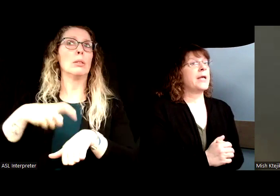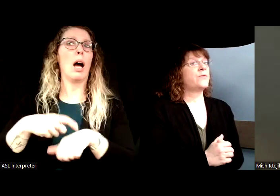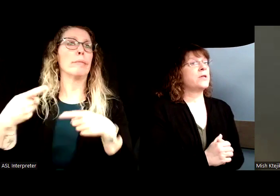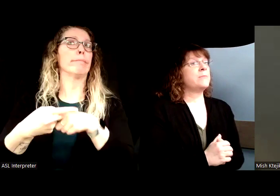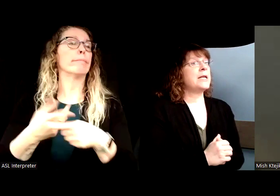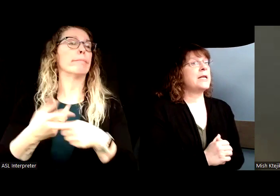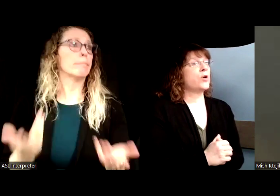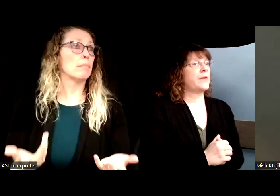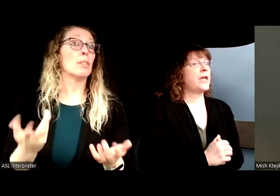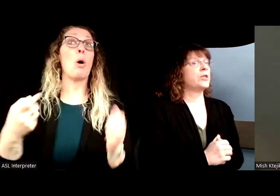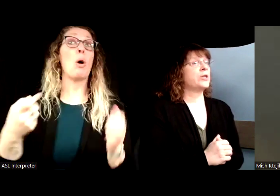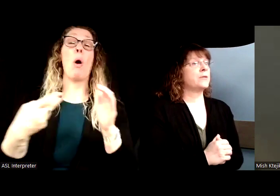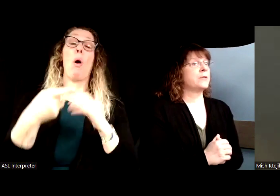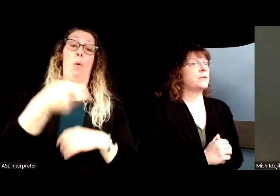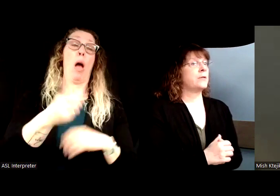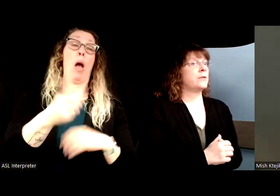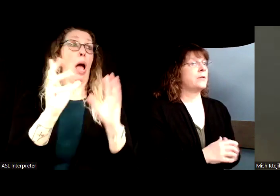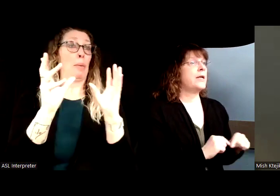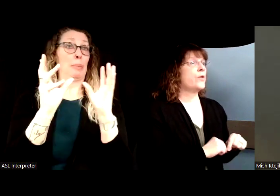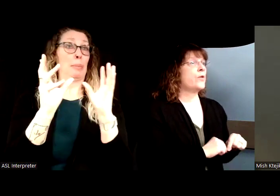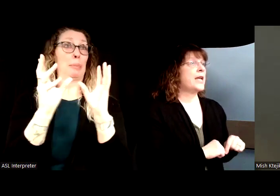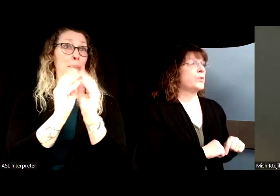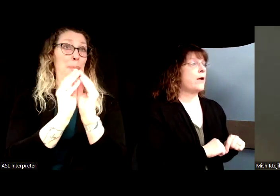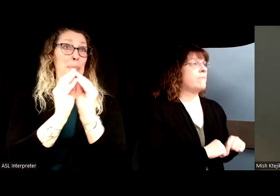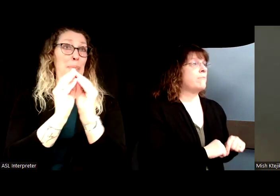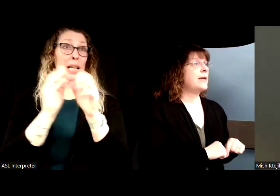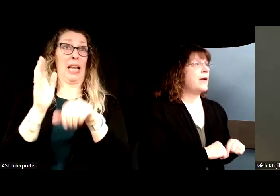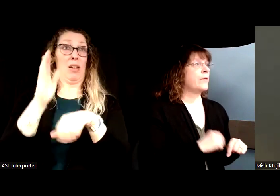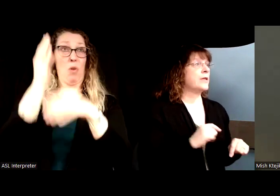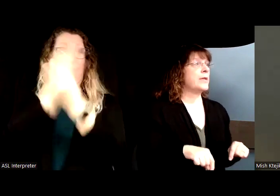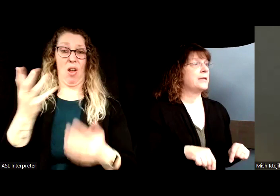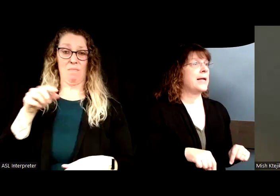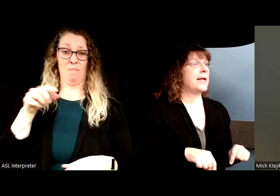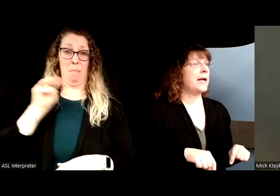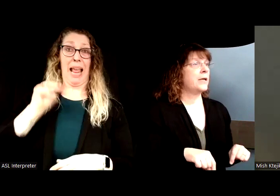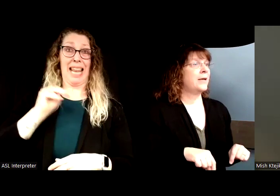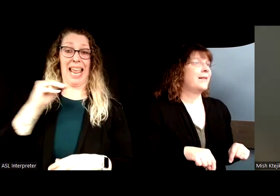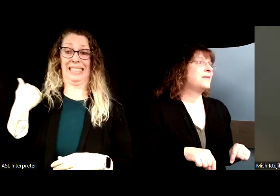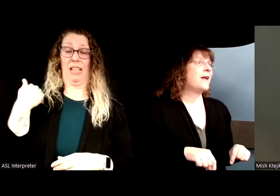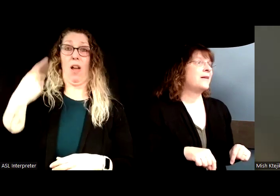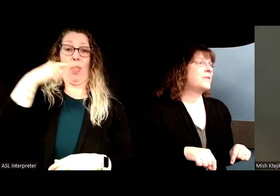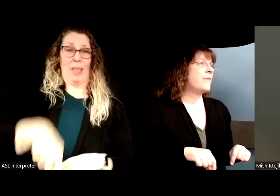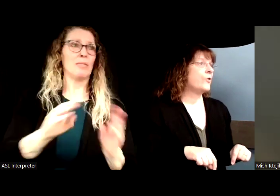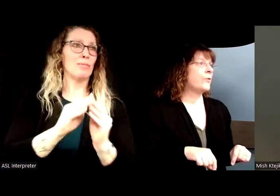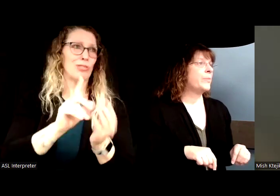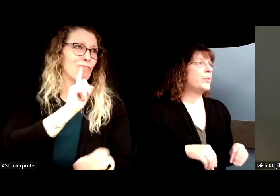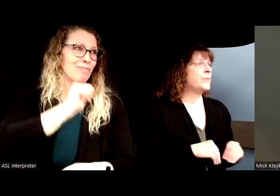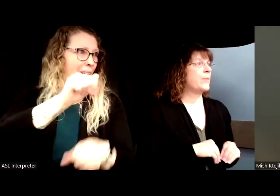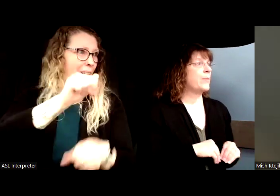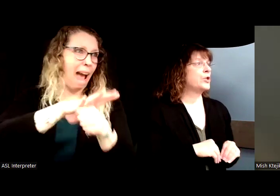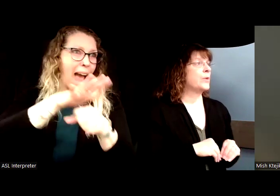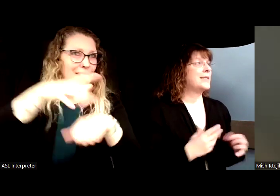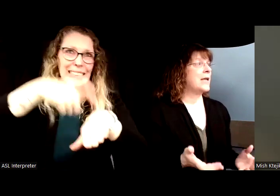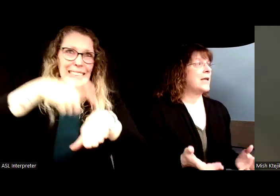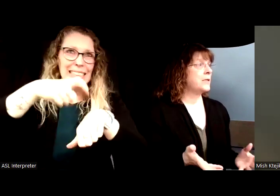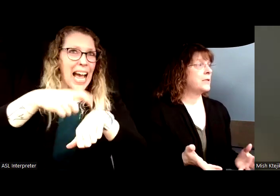As far as meeting notifications, meeting notification went out on Monday for this meeting today. That's not enough time for people to be able